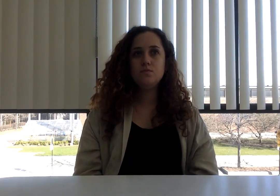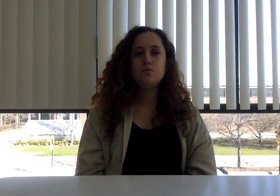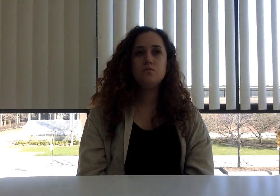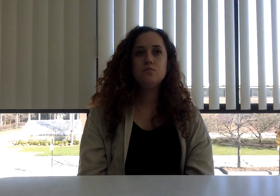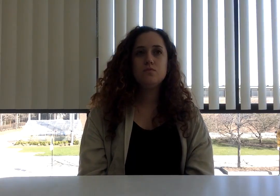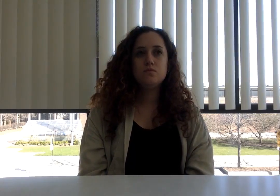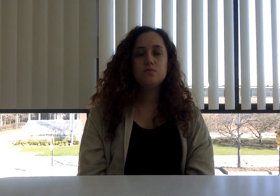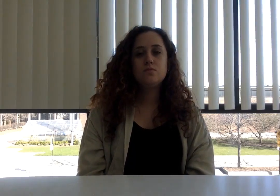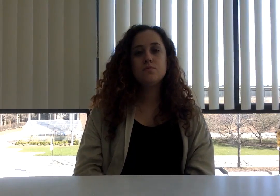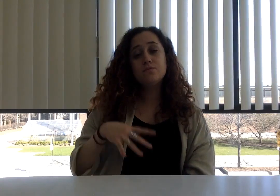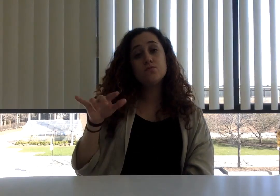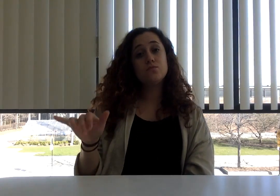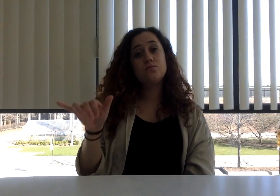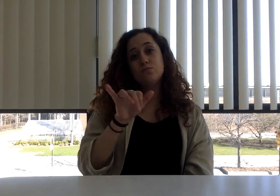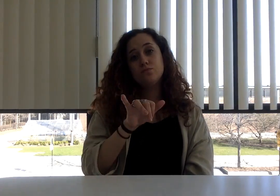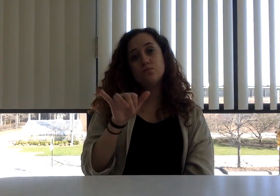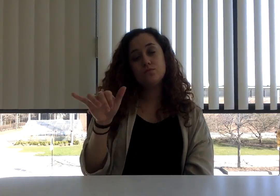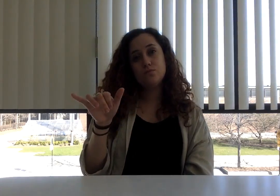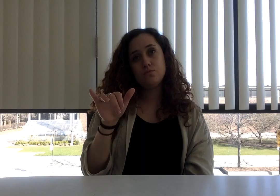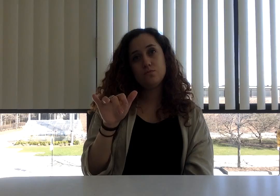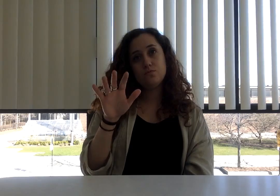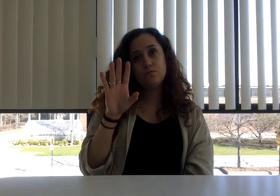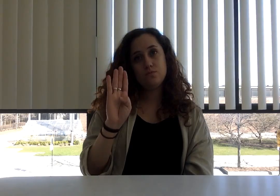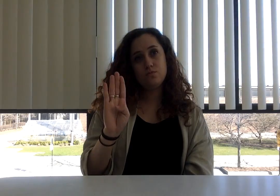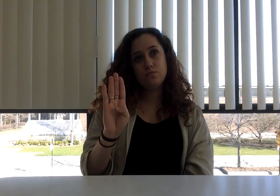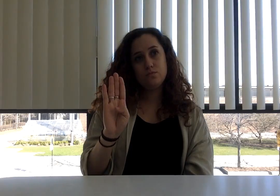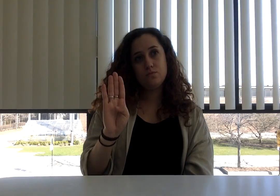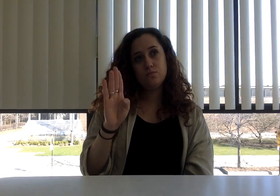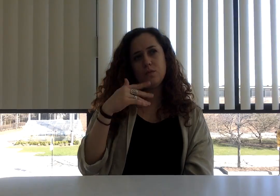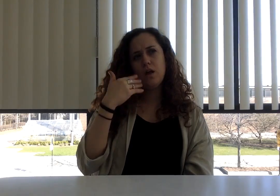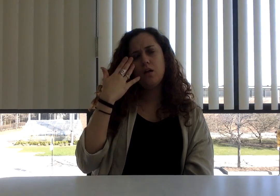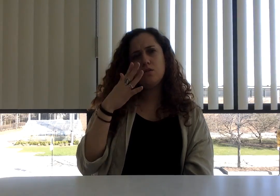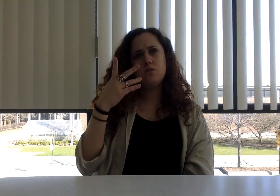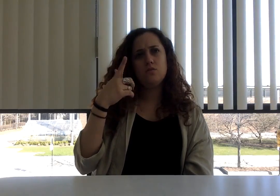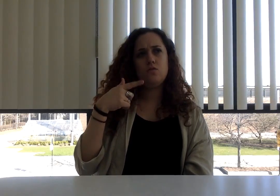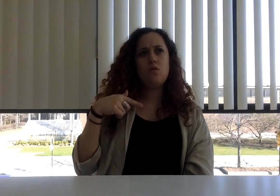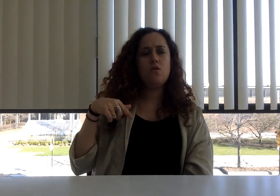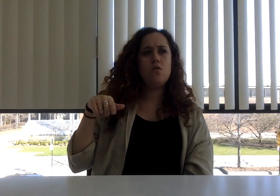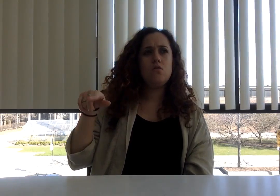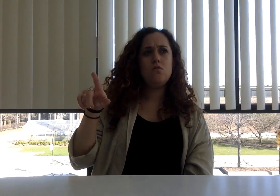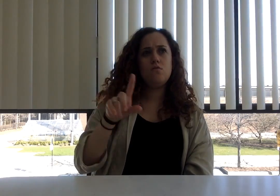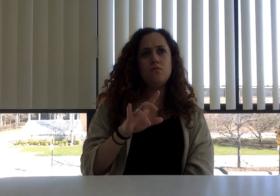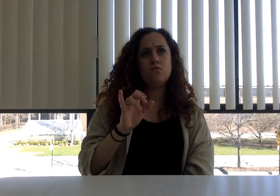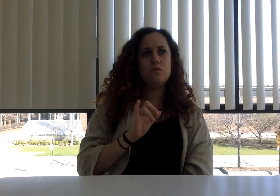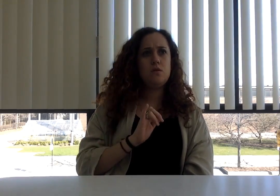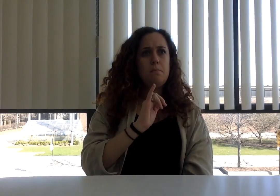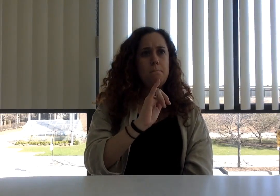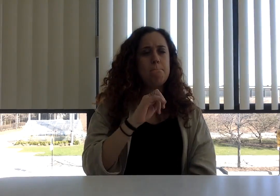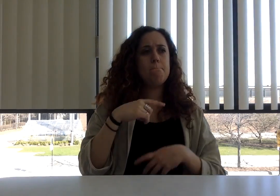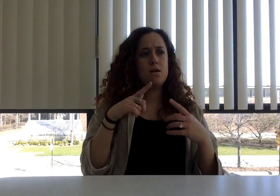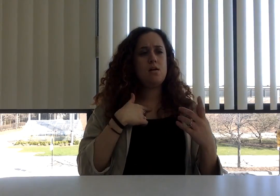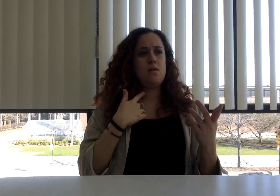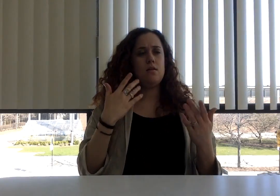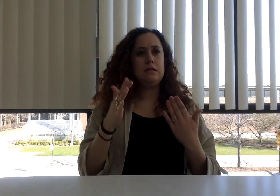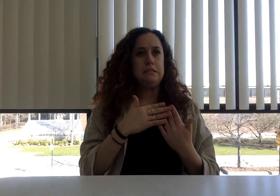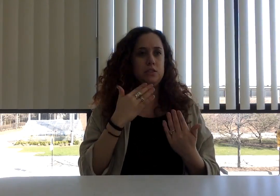Same thing for B. I don't know about you guys, but I find it easier to flip the order. So we could have done it the other